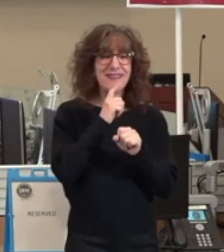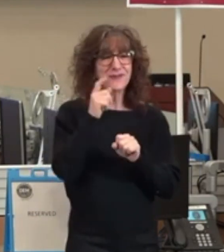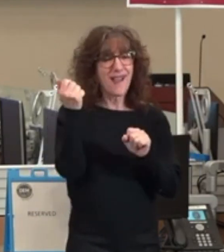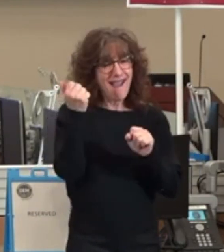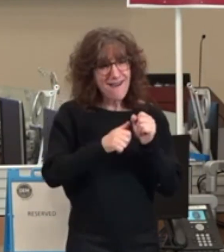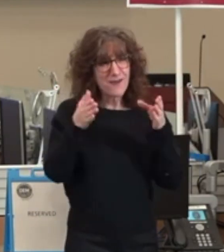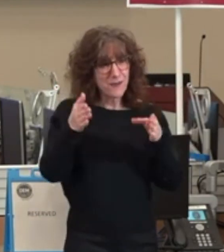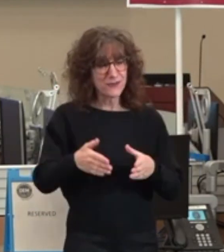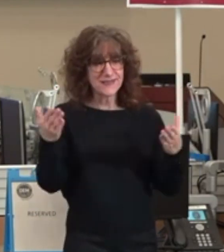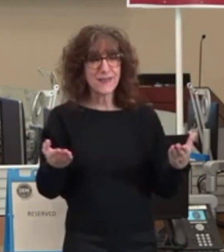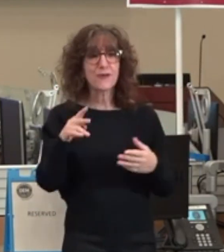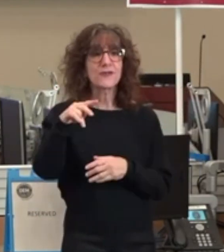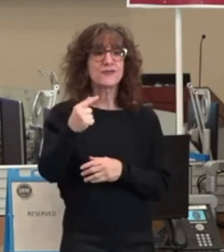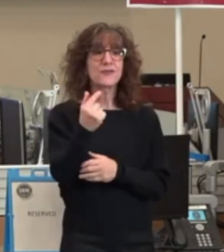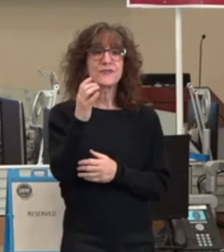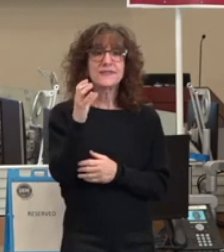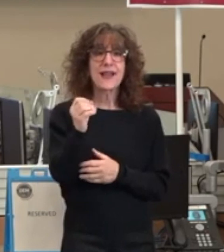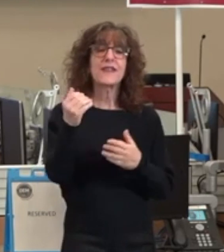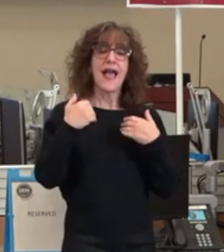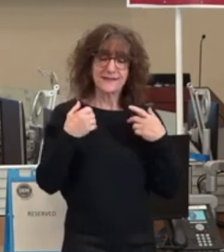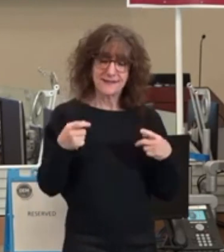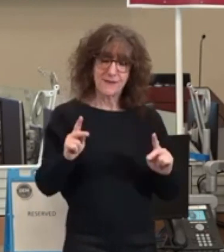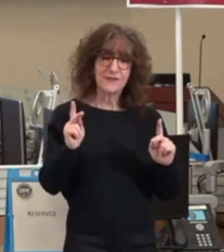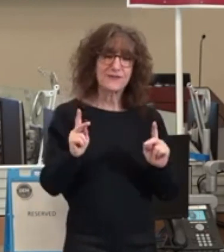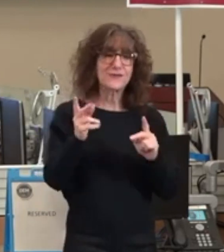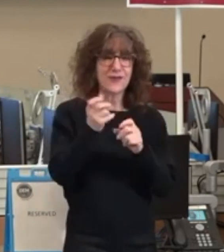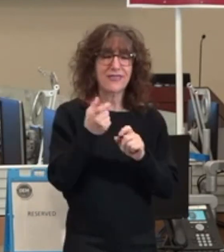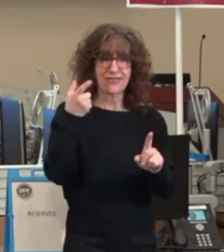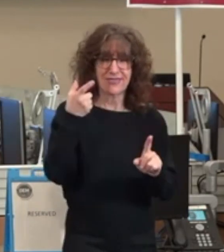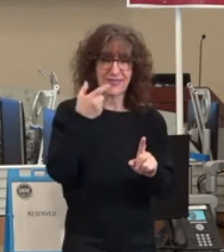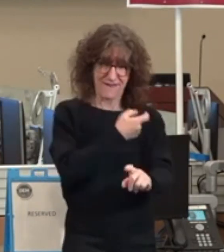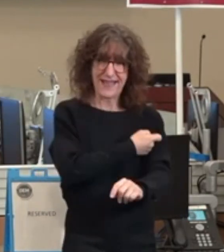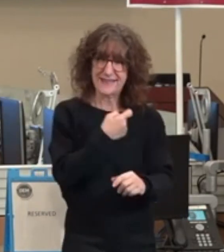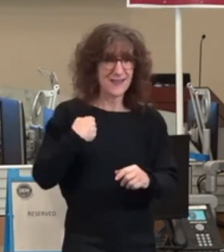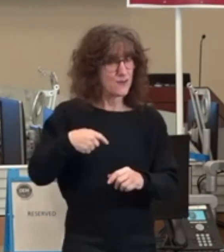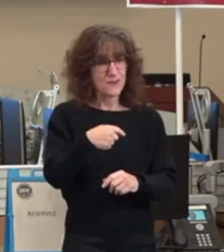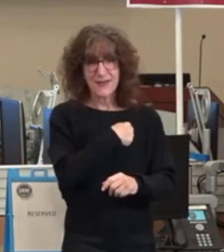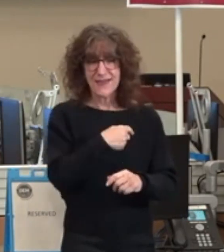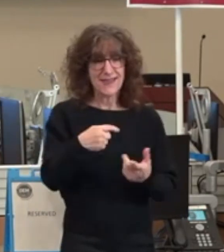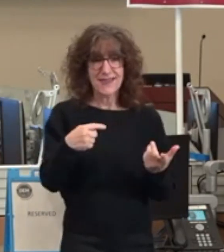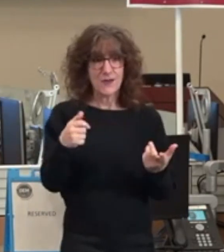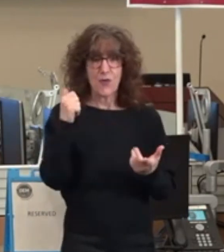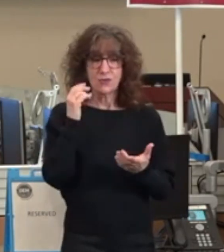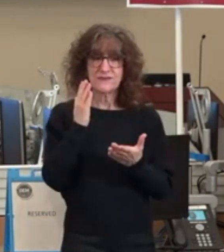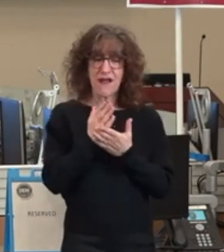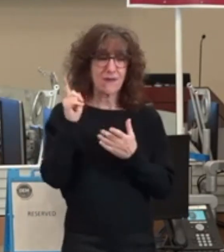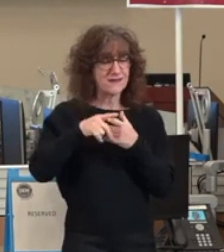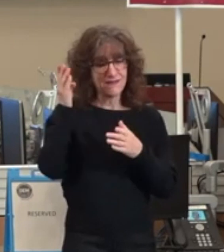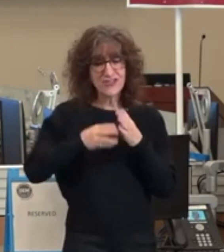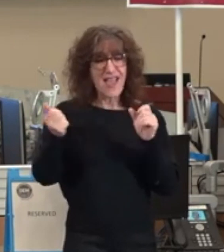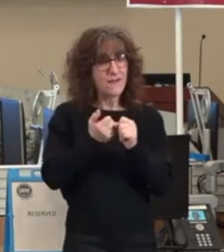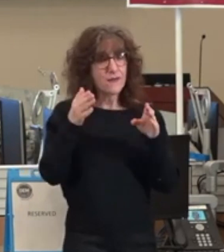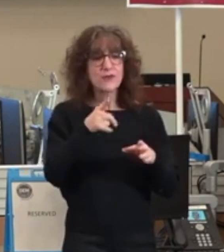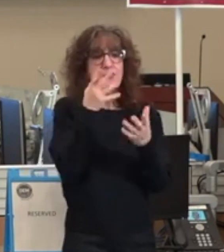every resident of Prince George's County has the opportunity to receive this vaccine, and we will not rest until this is so. That every person